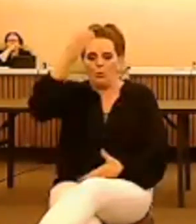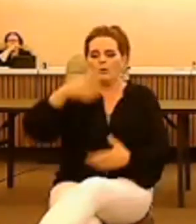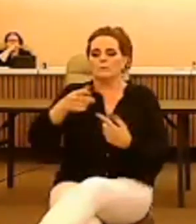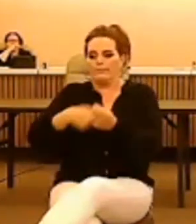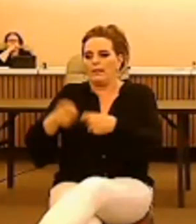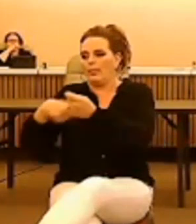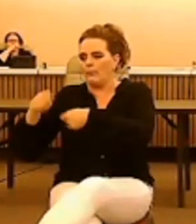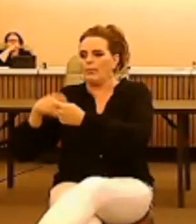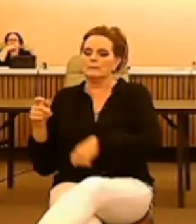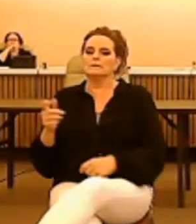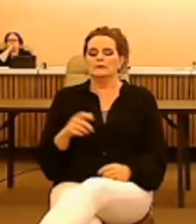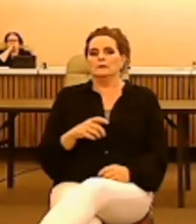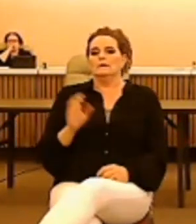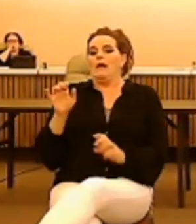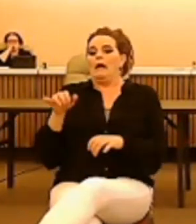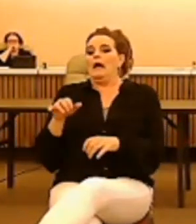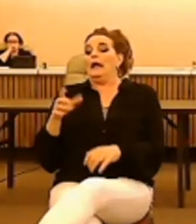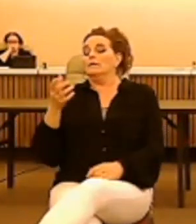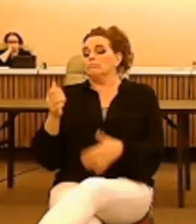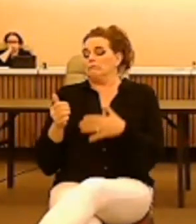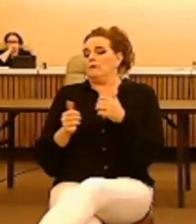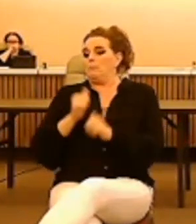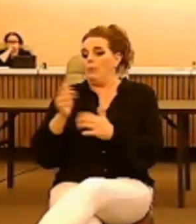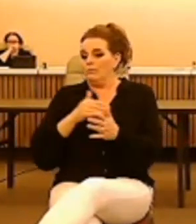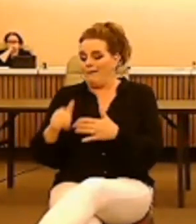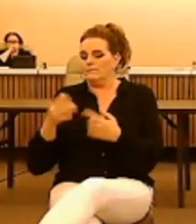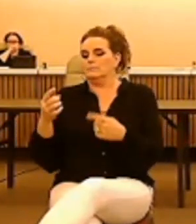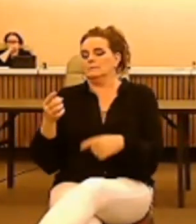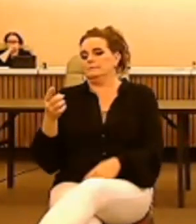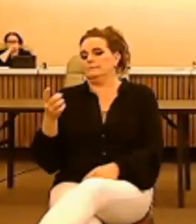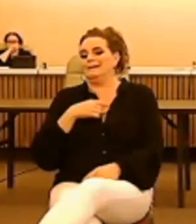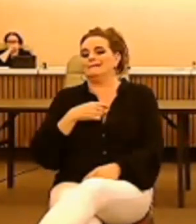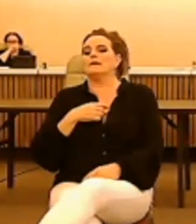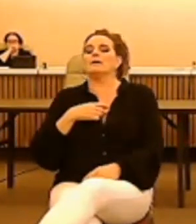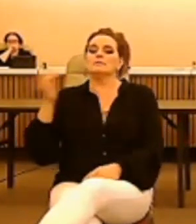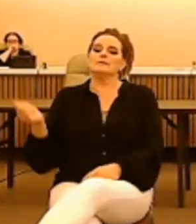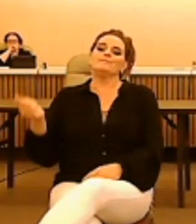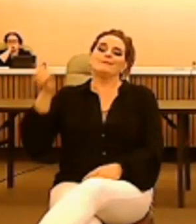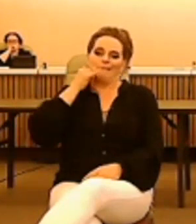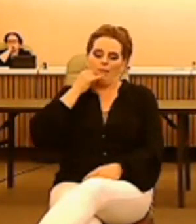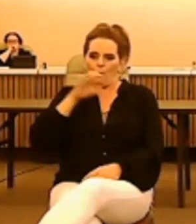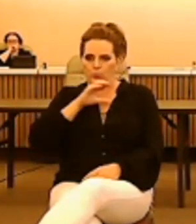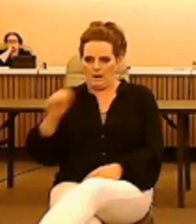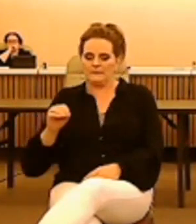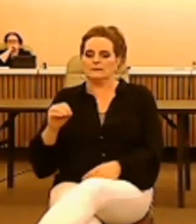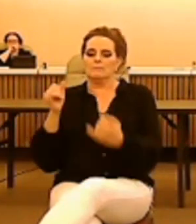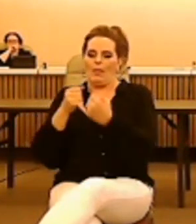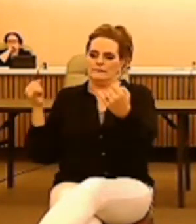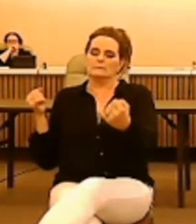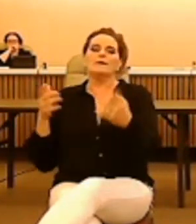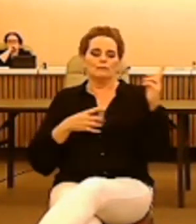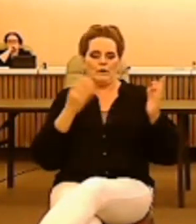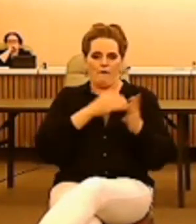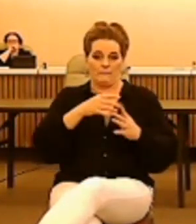in there. And most of it appears to be the telecommunication lines and stuff. Yeah, in fact, a lot of times you'll see